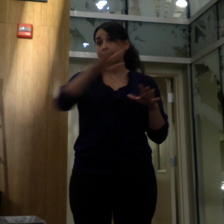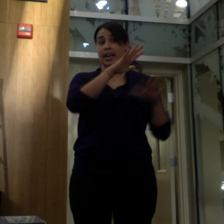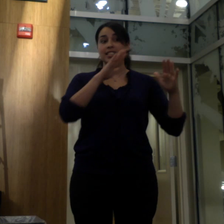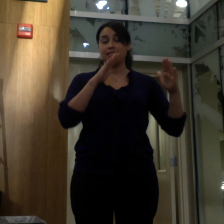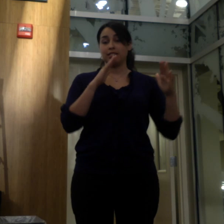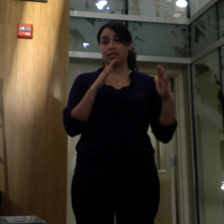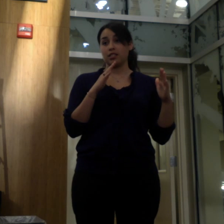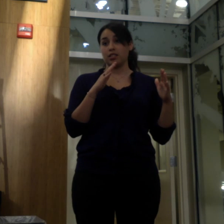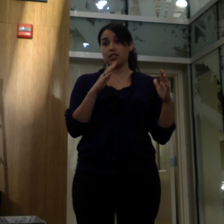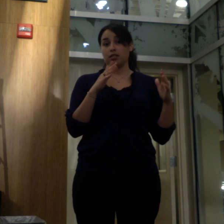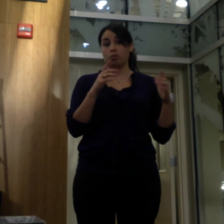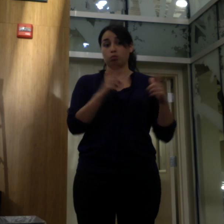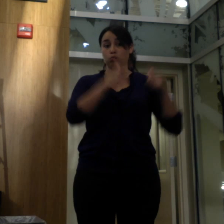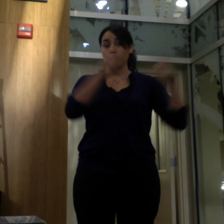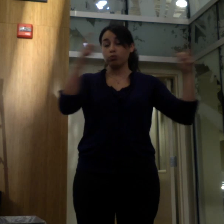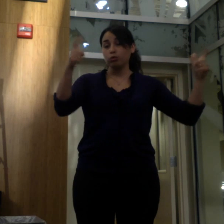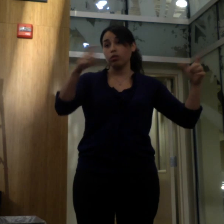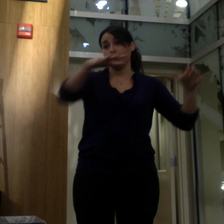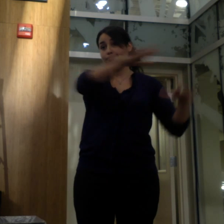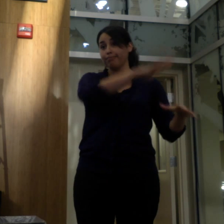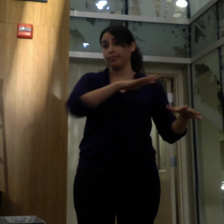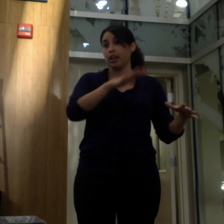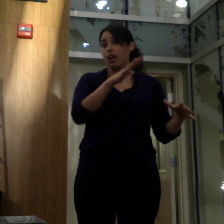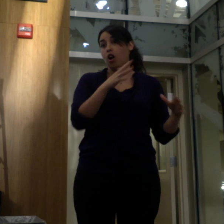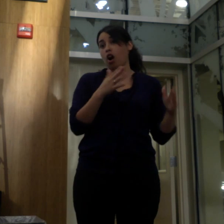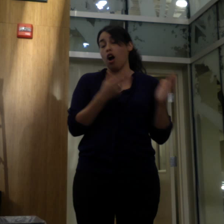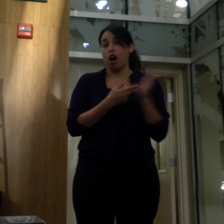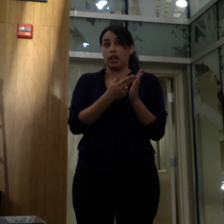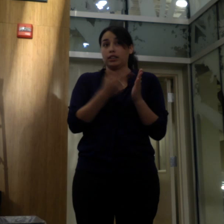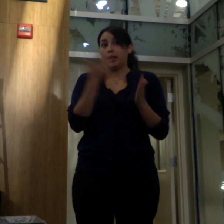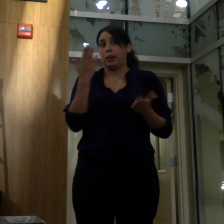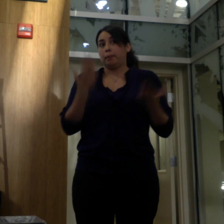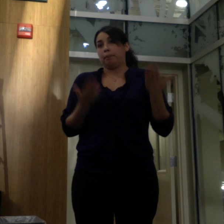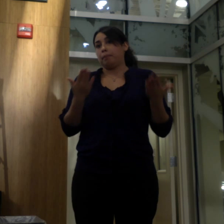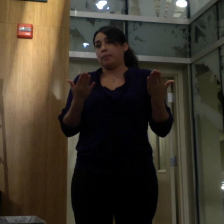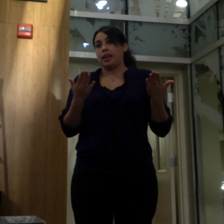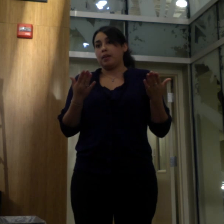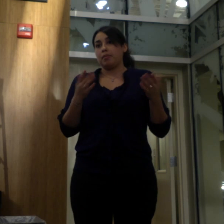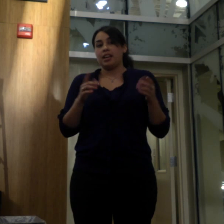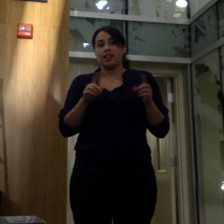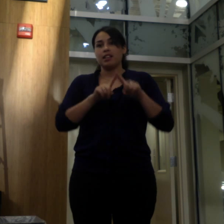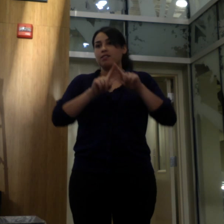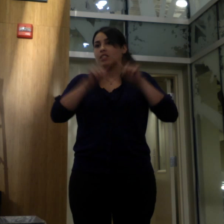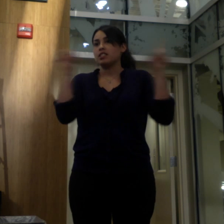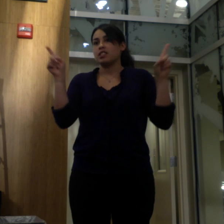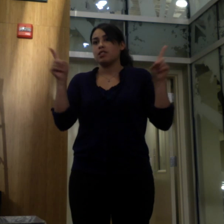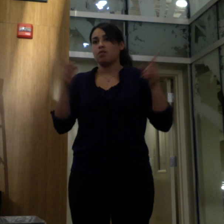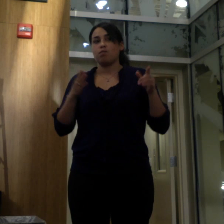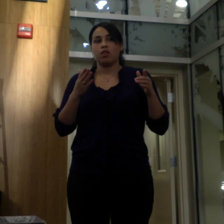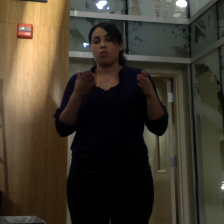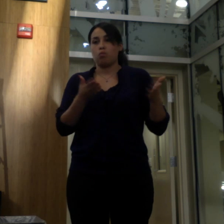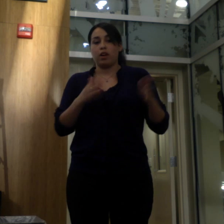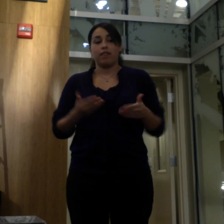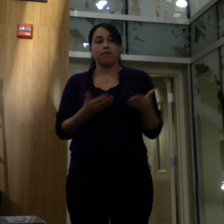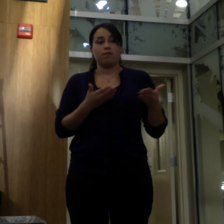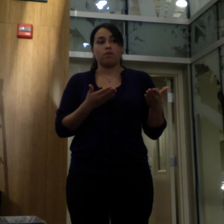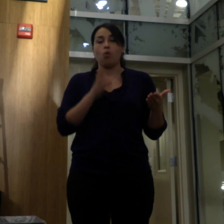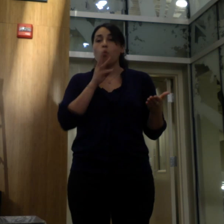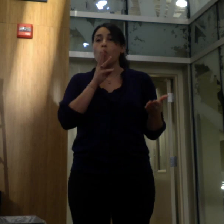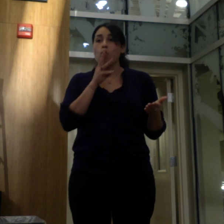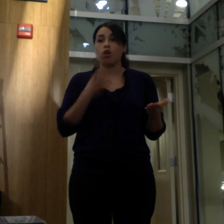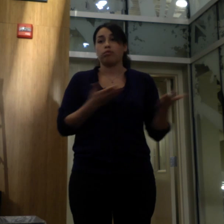cities almost may be completely redistributed. Down in Brazil, it's a perfect example.